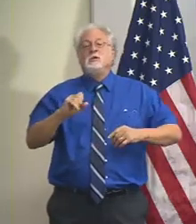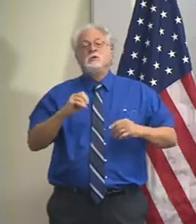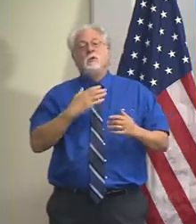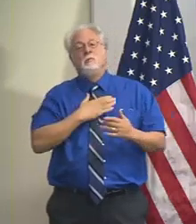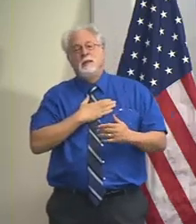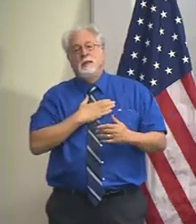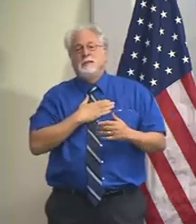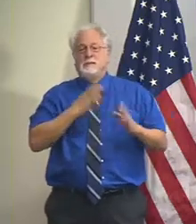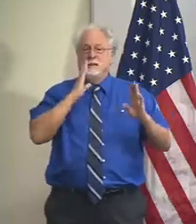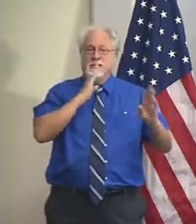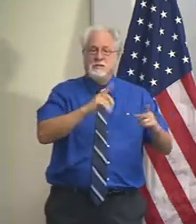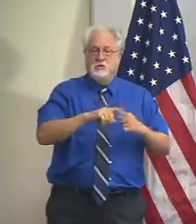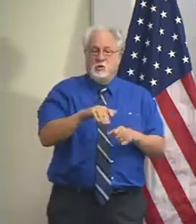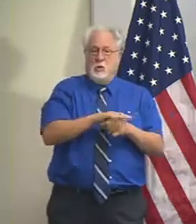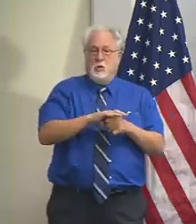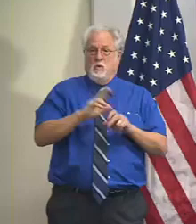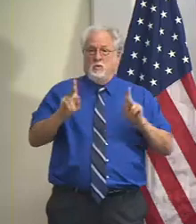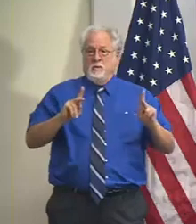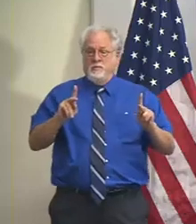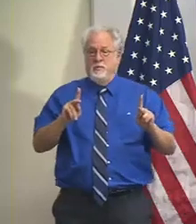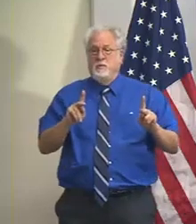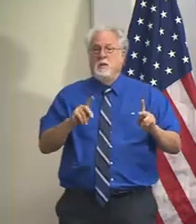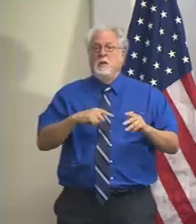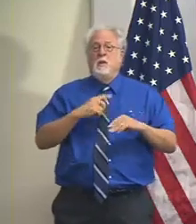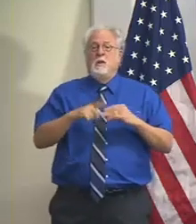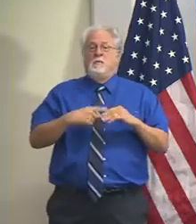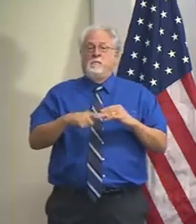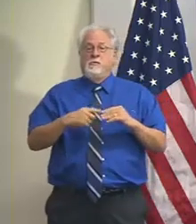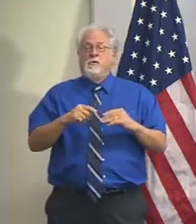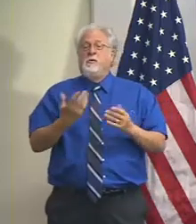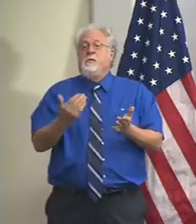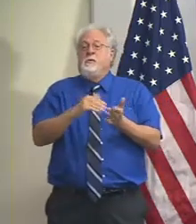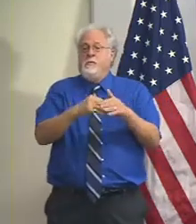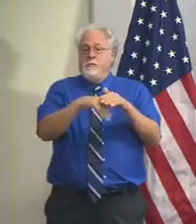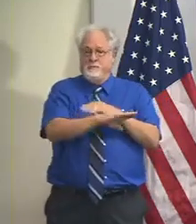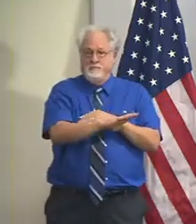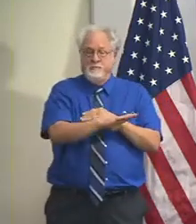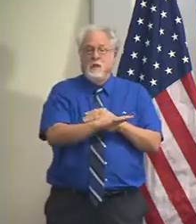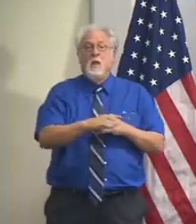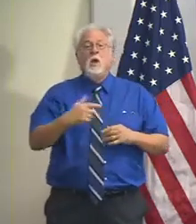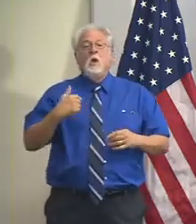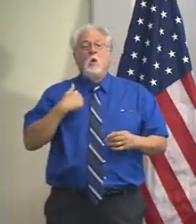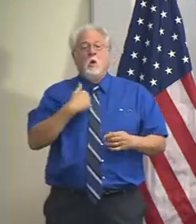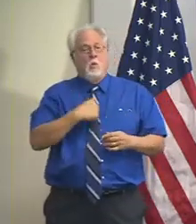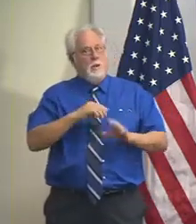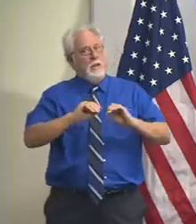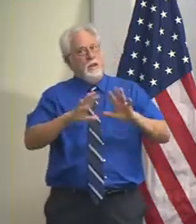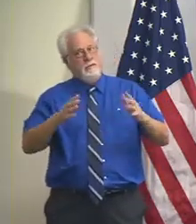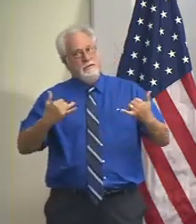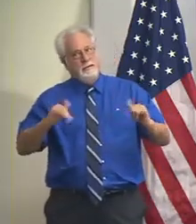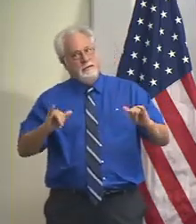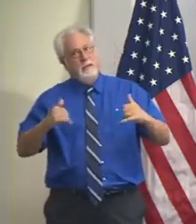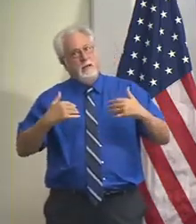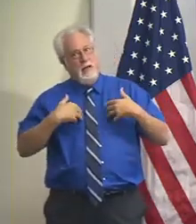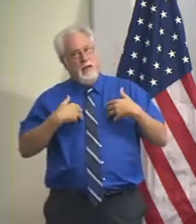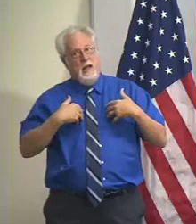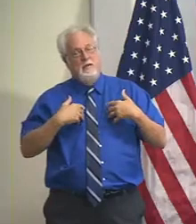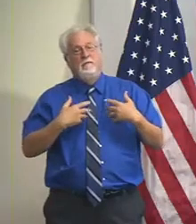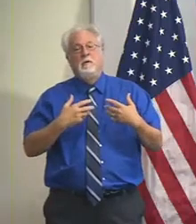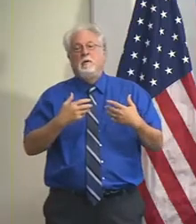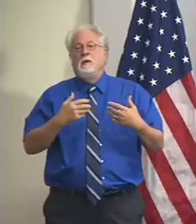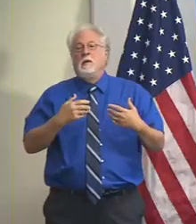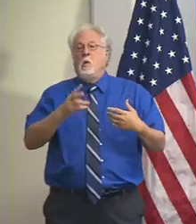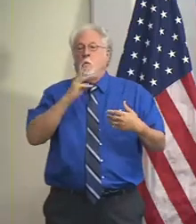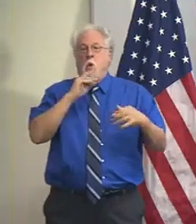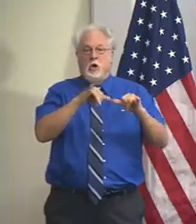please listen to your local officials concerning reentry. We obviously still have a number of